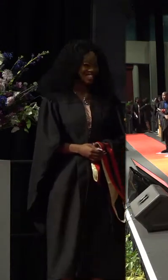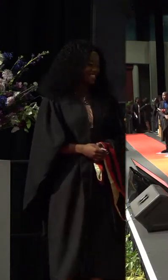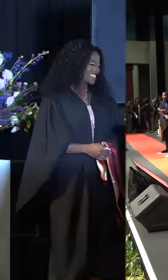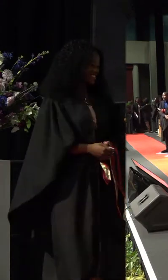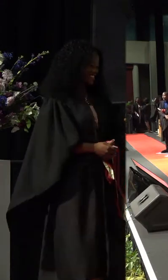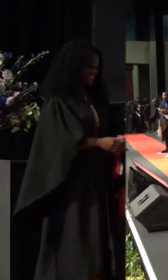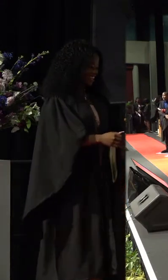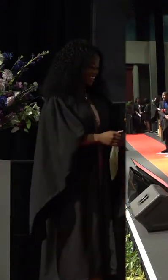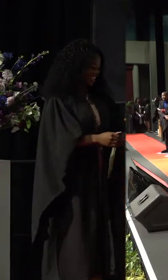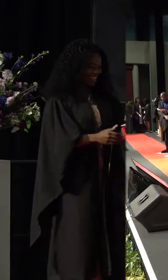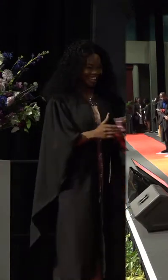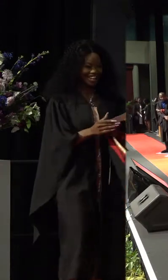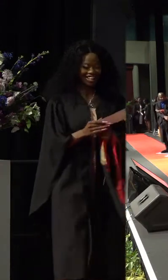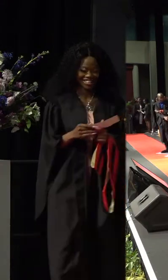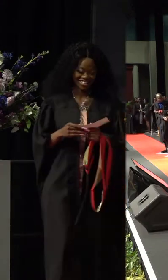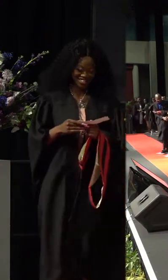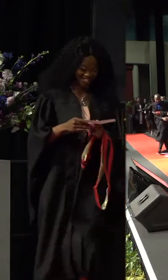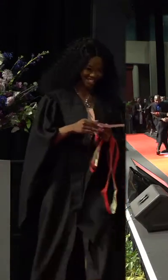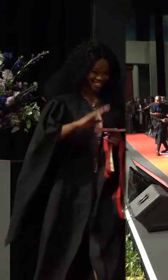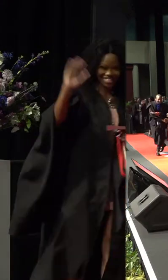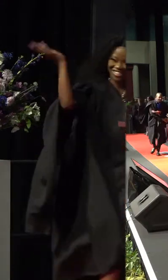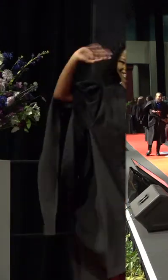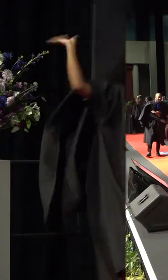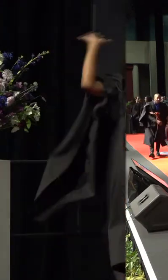Amanda Madlala.